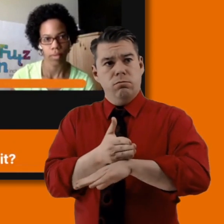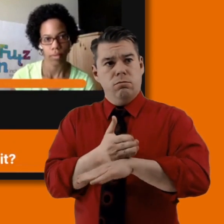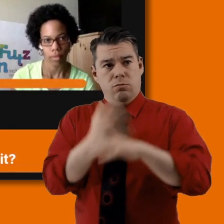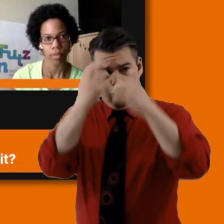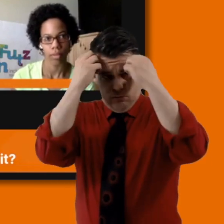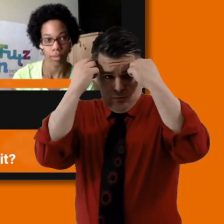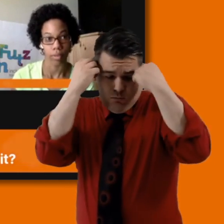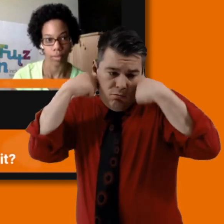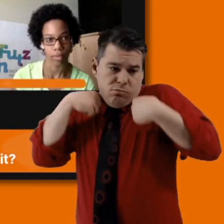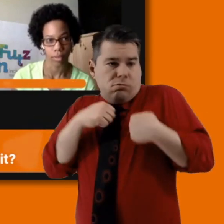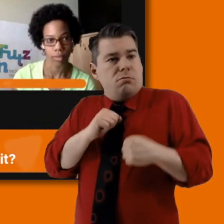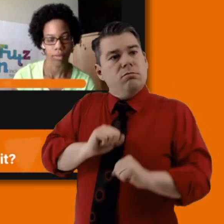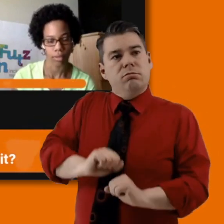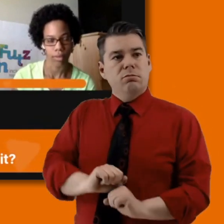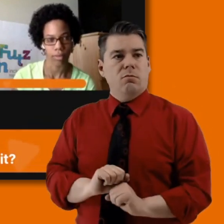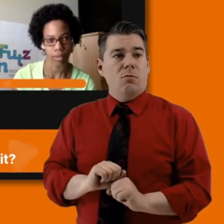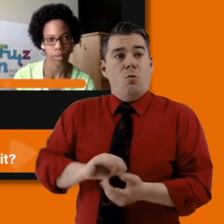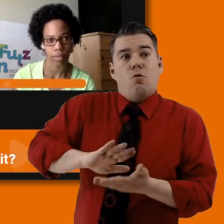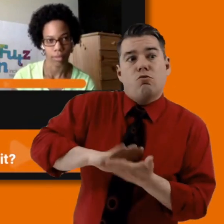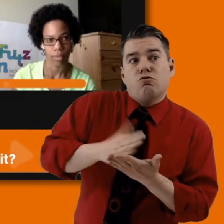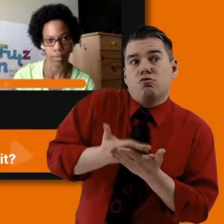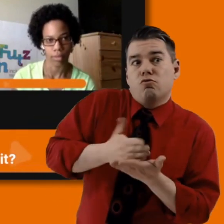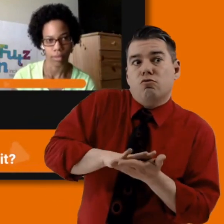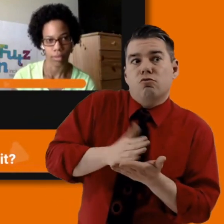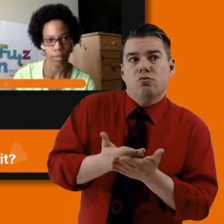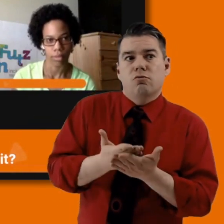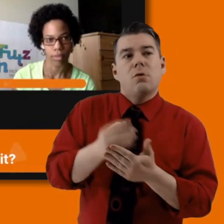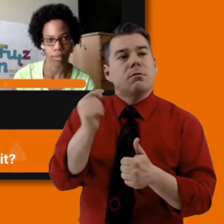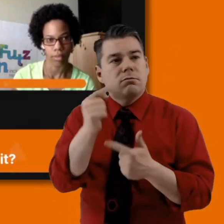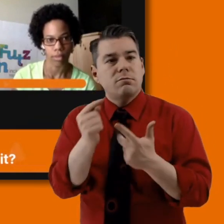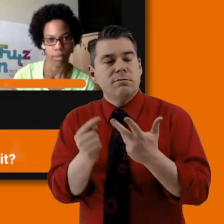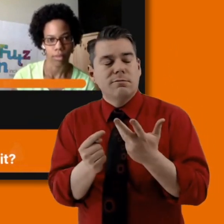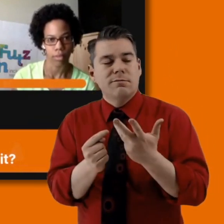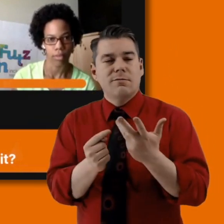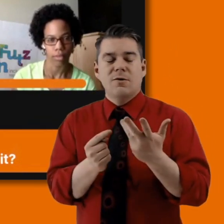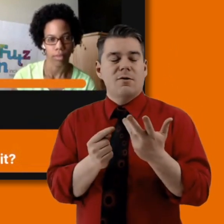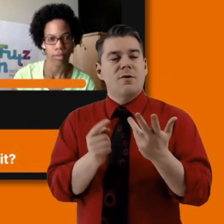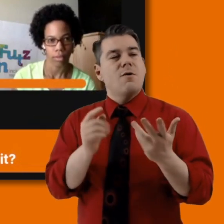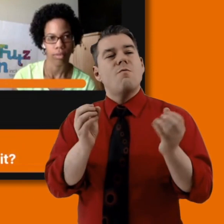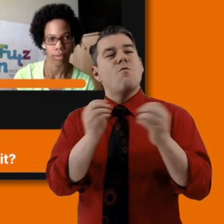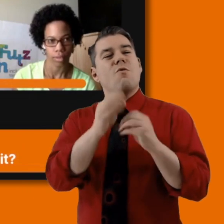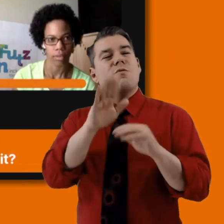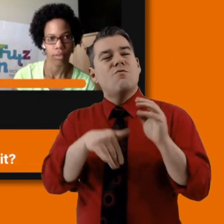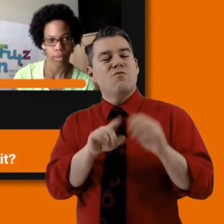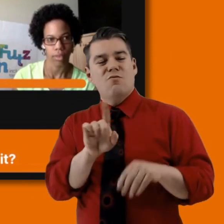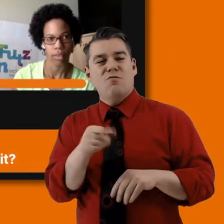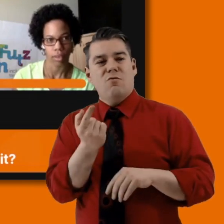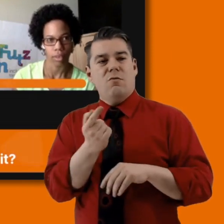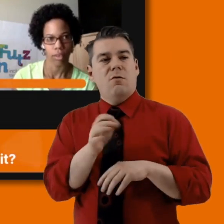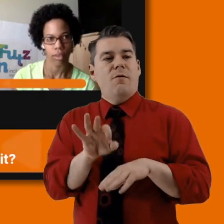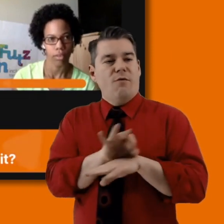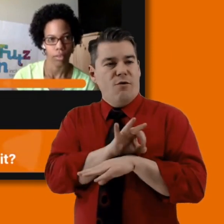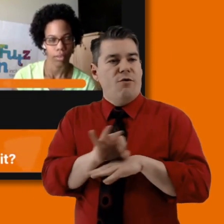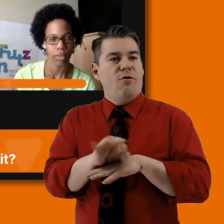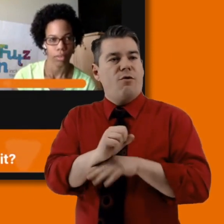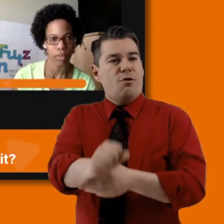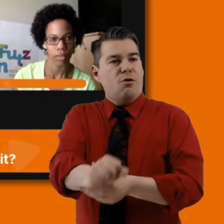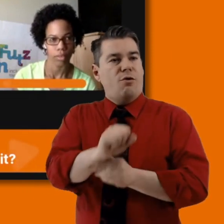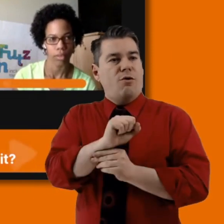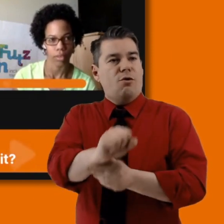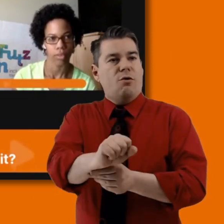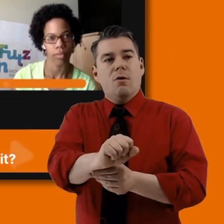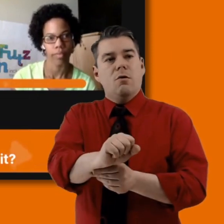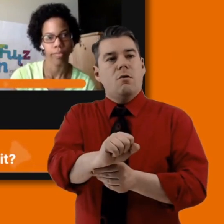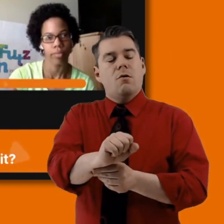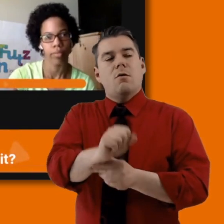shirt, make dinner, all of those things that go beyond just the functional anatomical aspect and look at more of